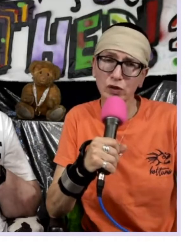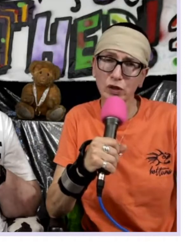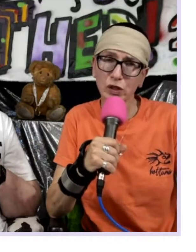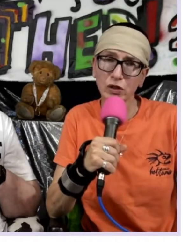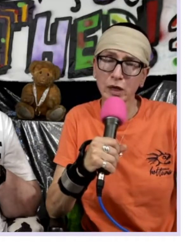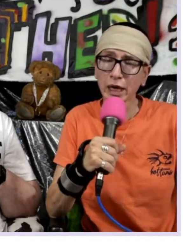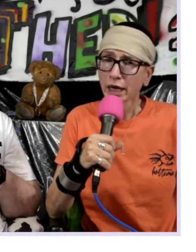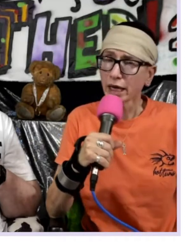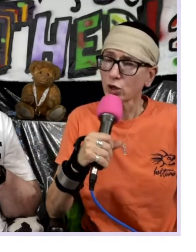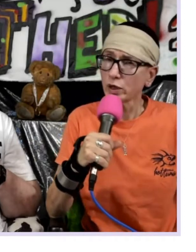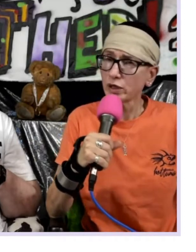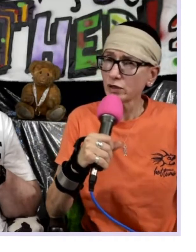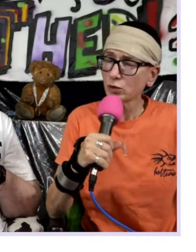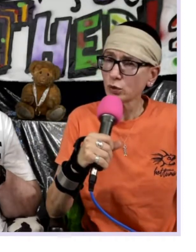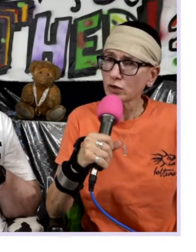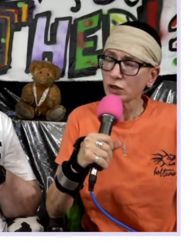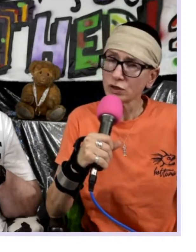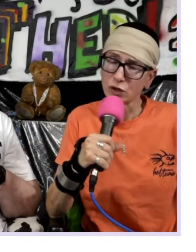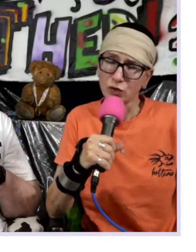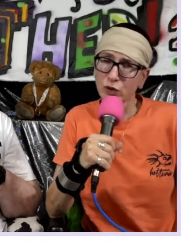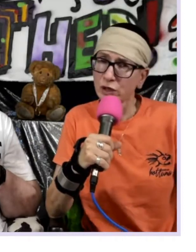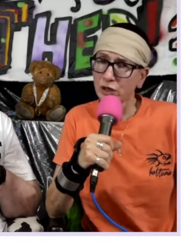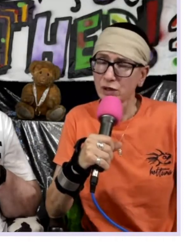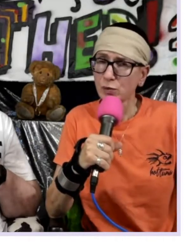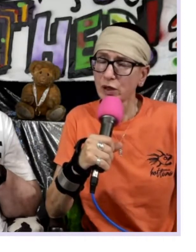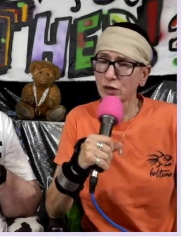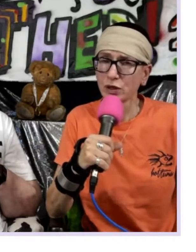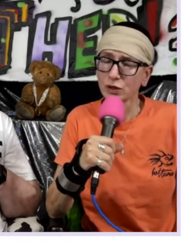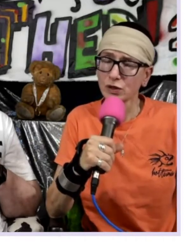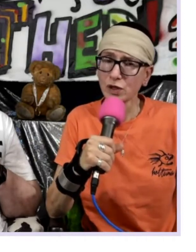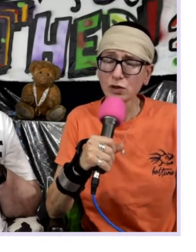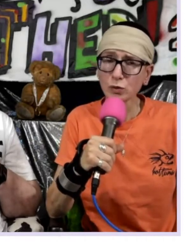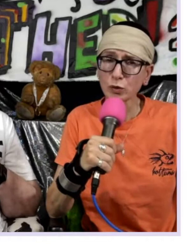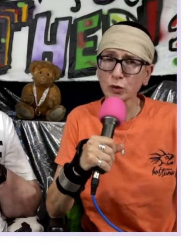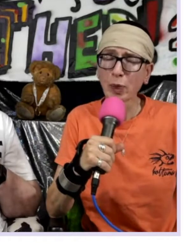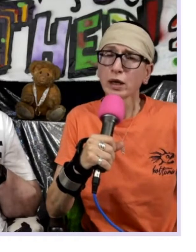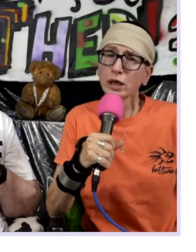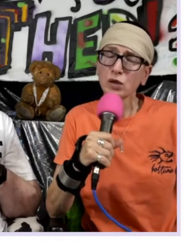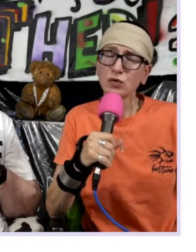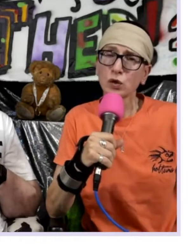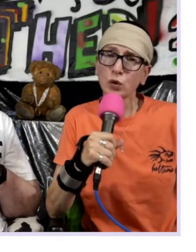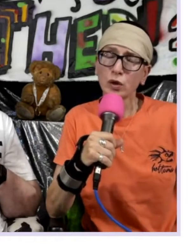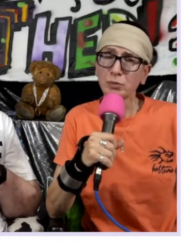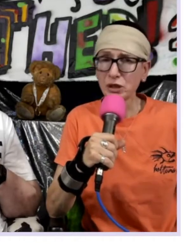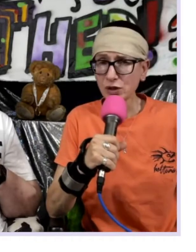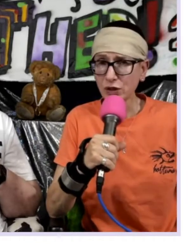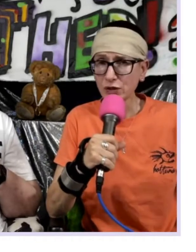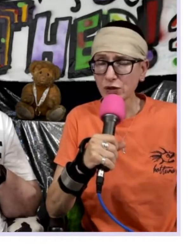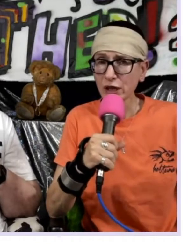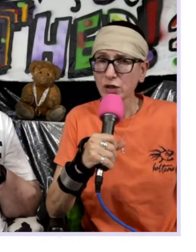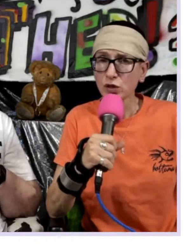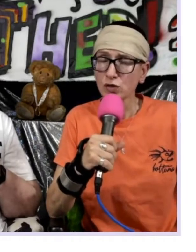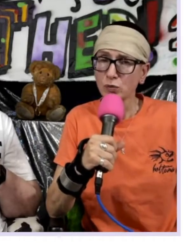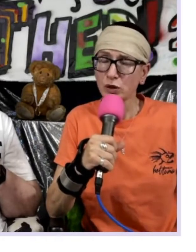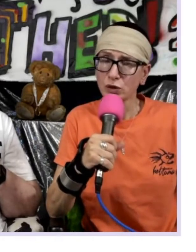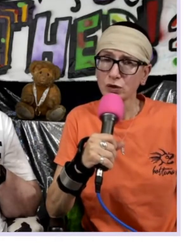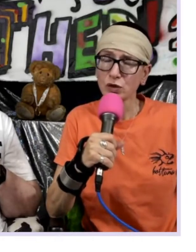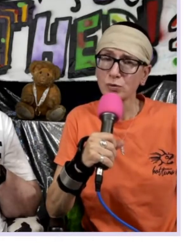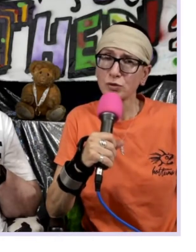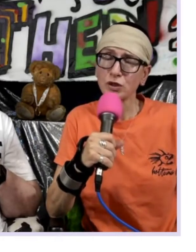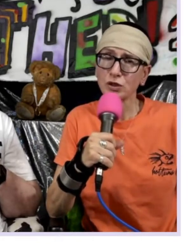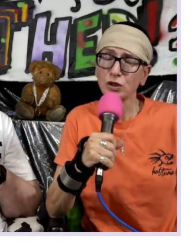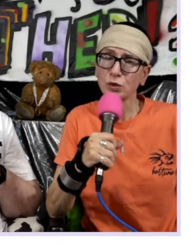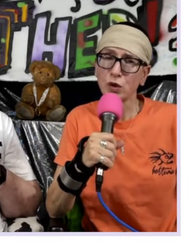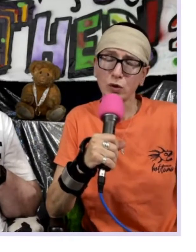to have seen? How easy was it? Did you find any aspect inaccessible? If you're a business and you've been asked